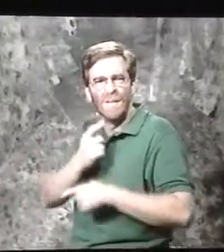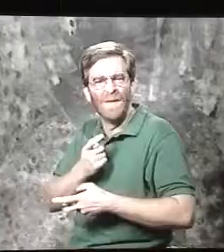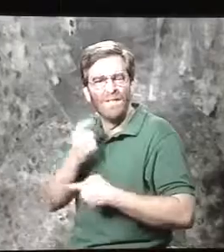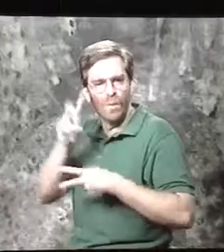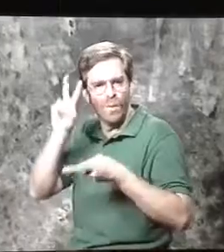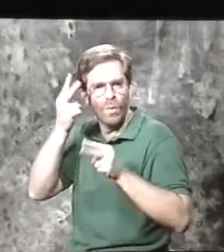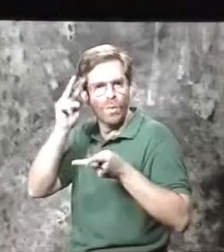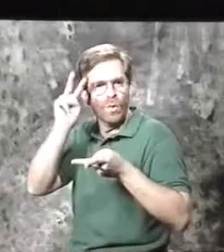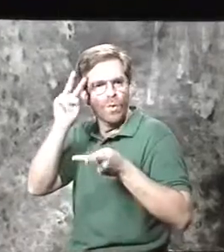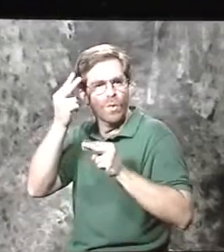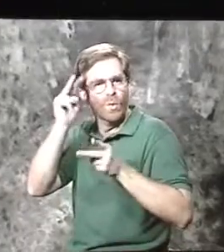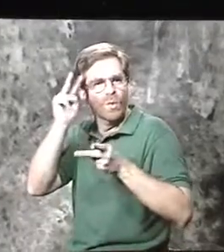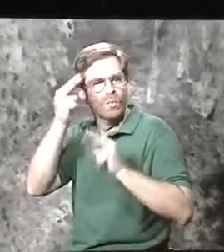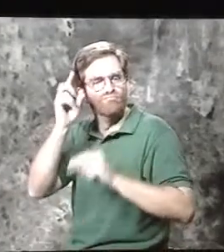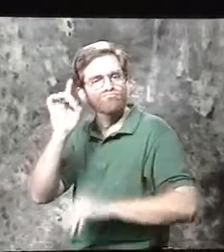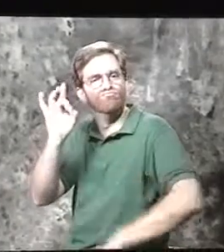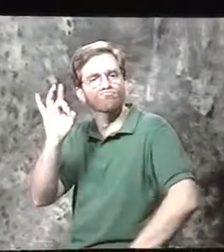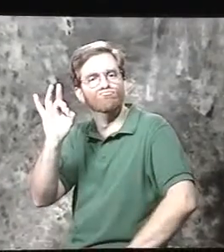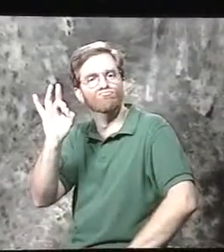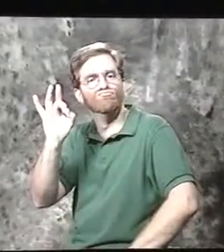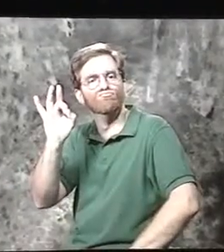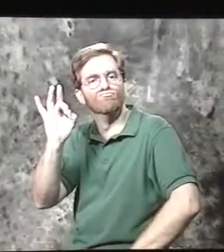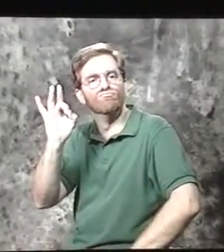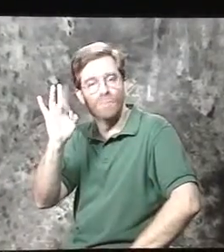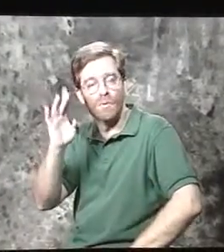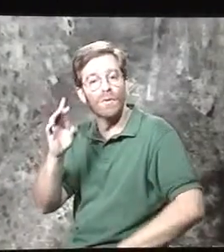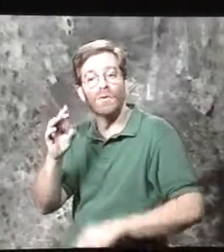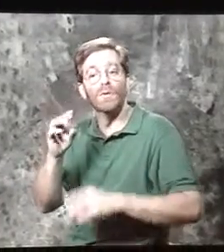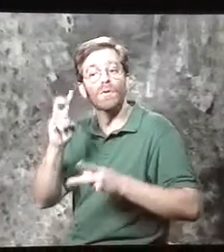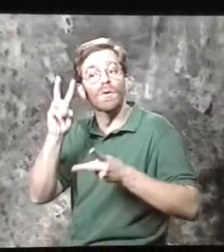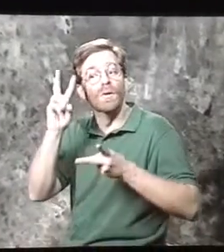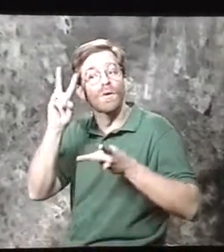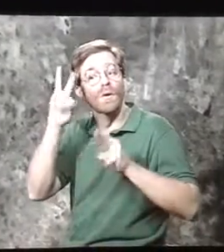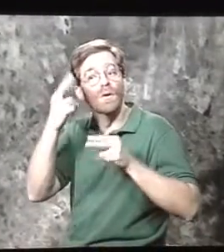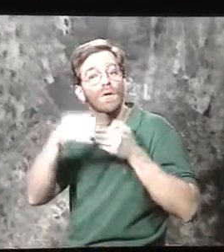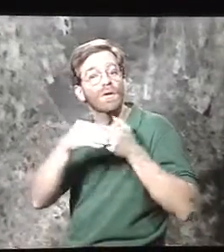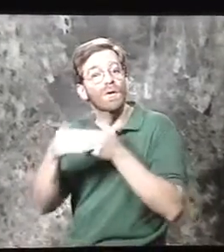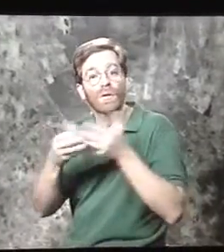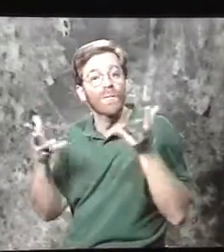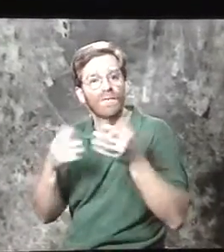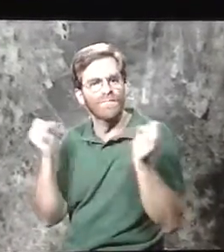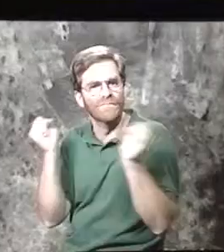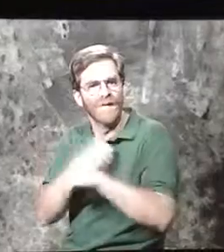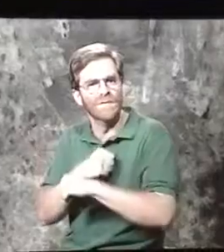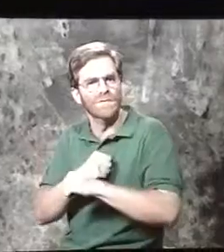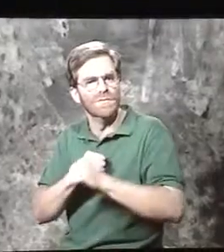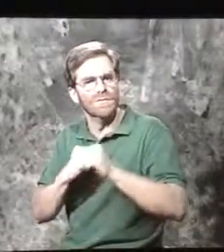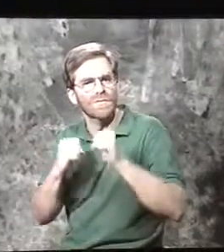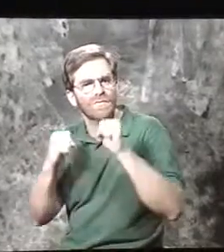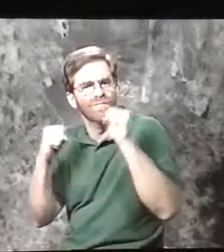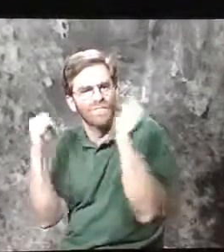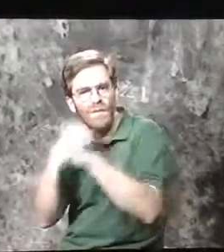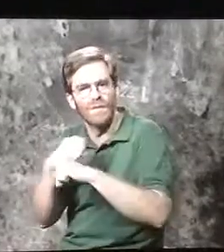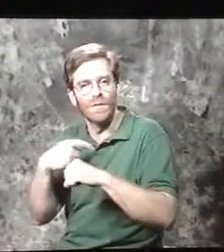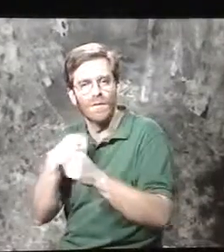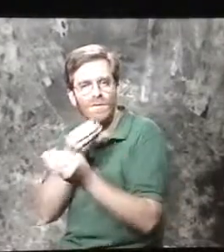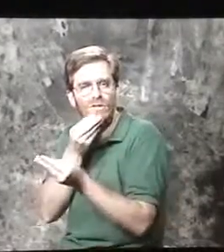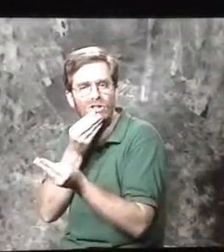other. But we were both deaf, so there was just so much miscommunication, and it was awful. All the miscommunication led to us constantly